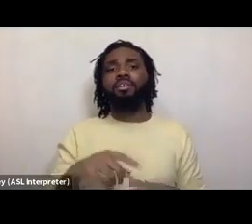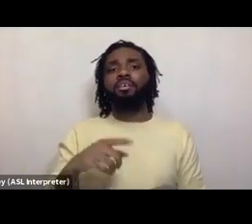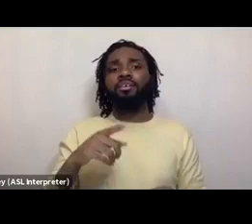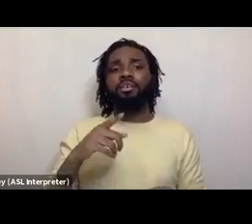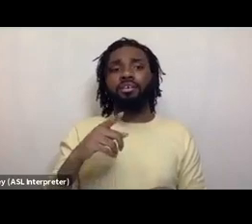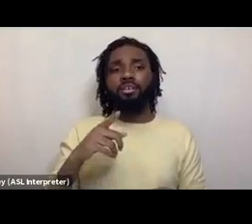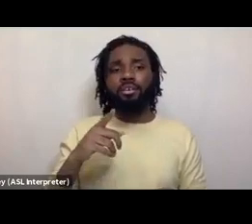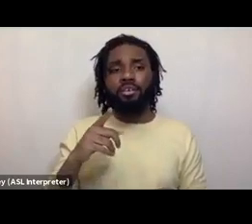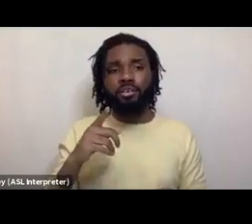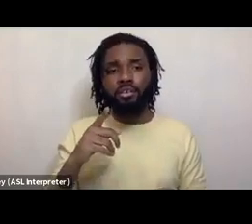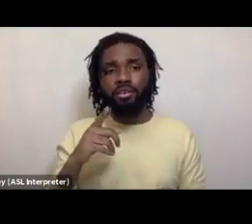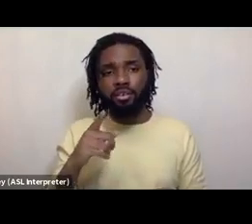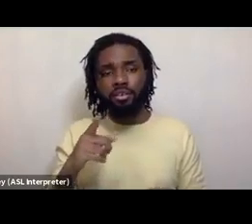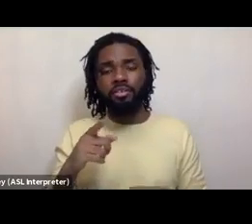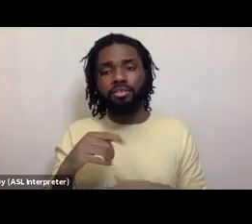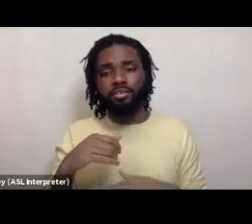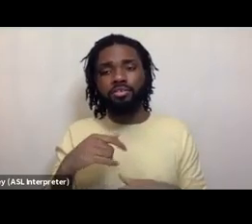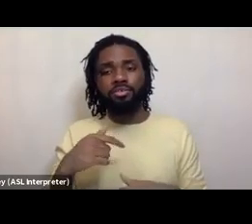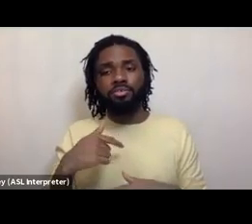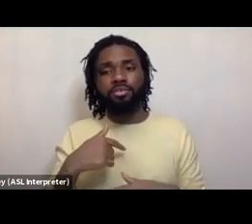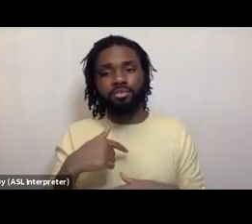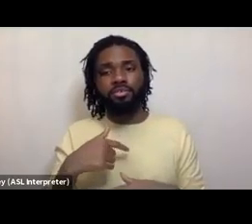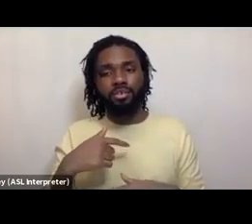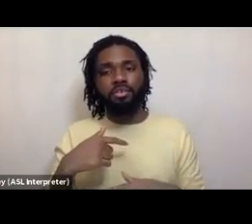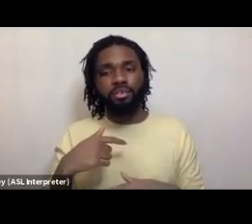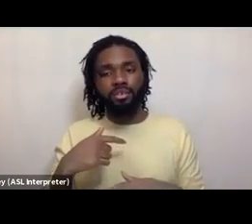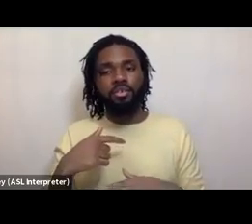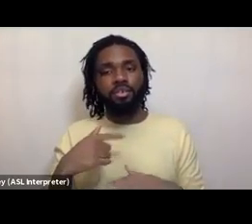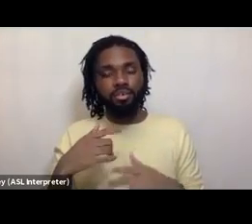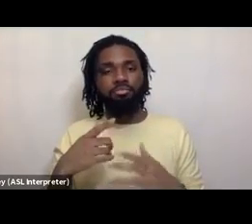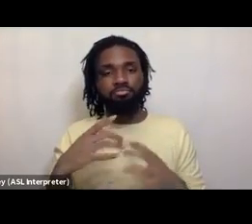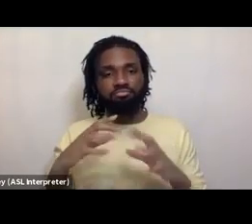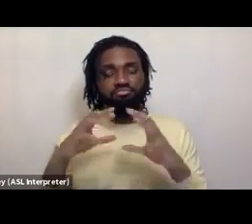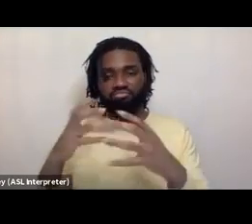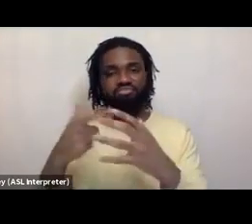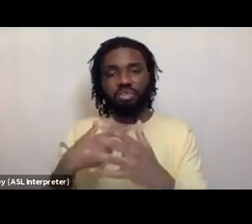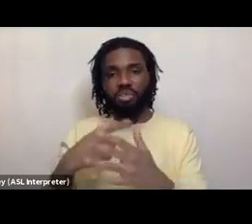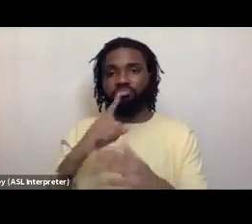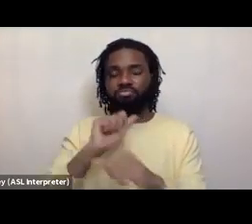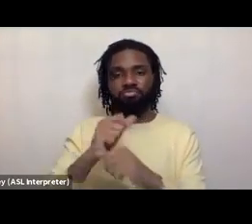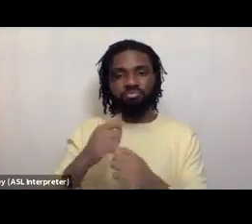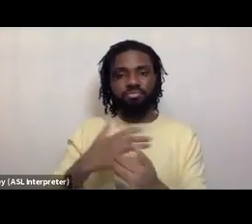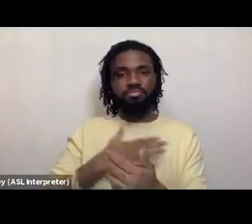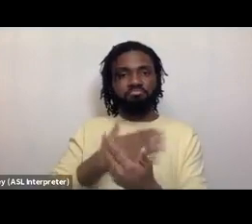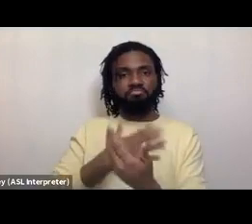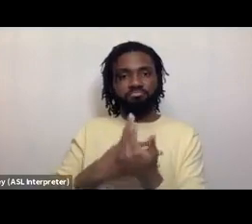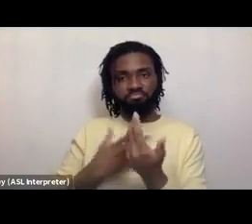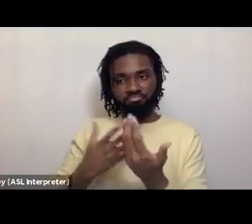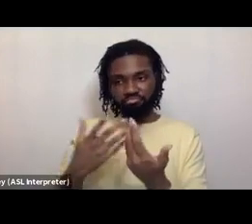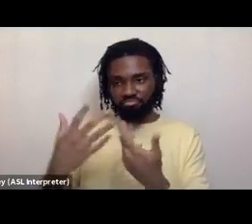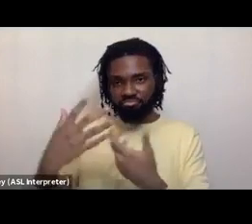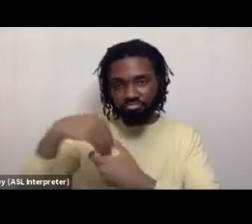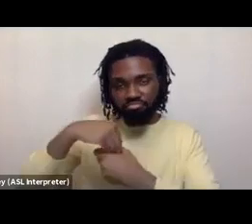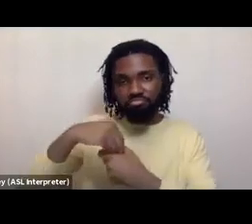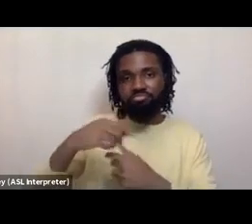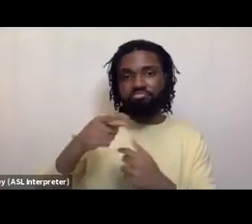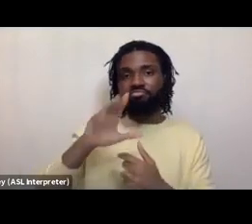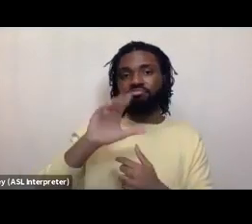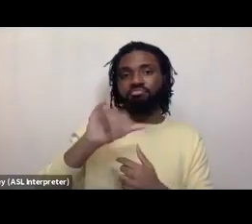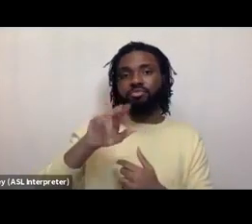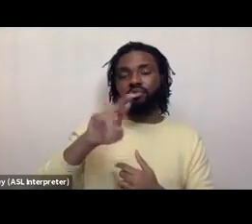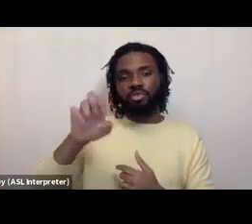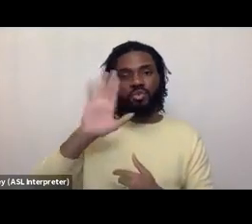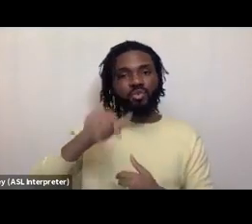Collective. So I'm proud to be in community with Cyree, and I know that Cyree is going to offer us a